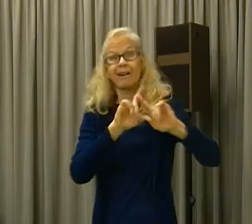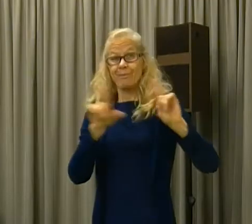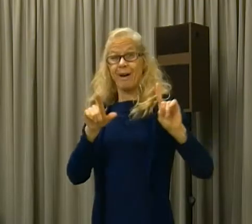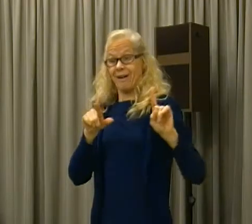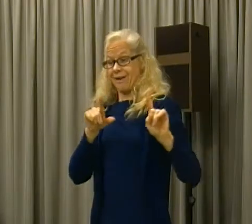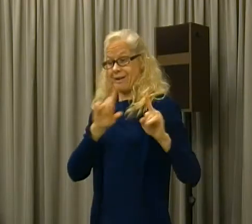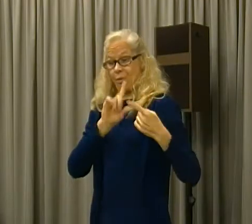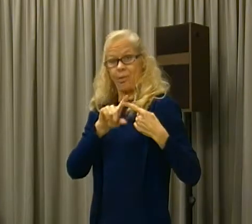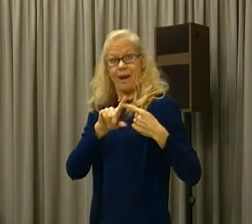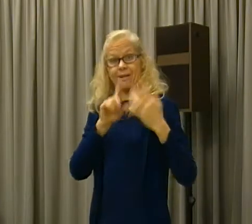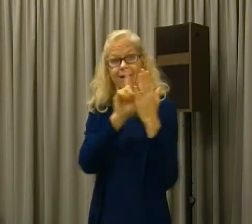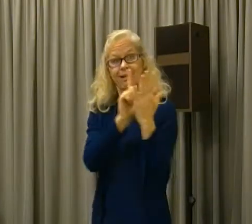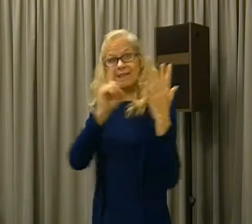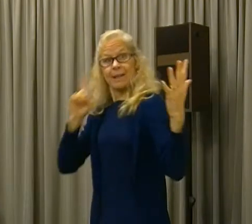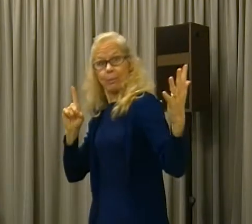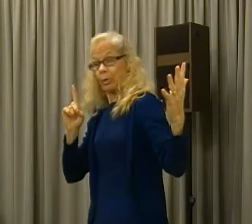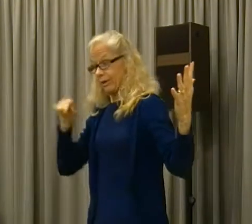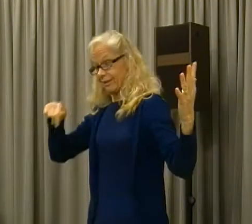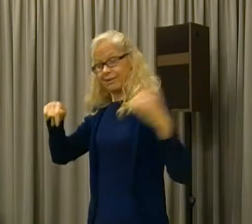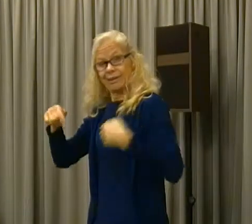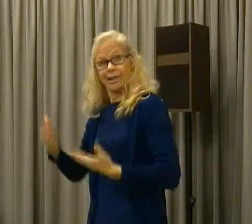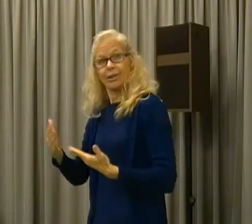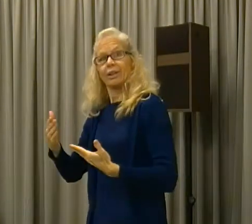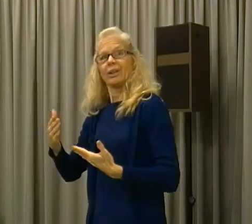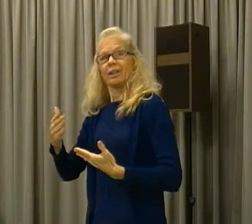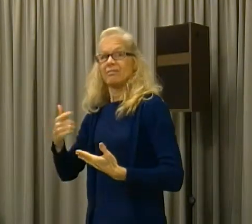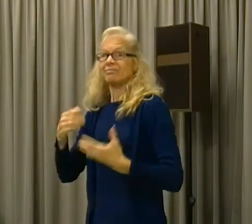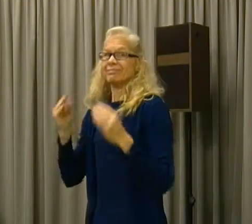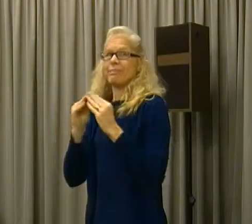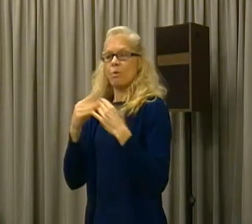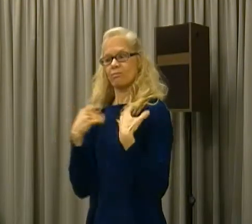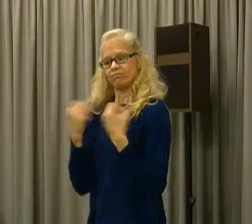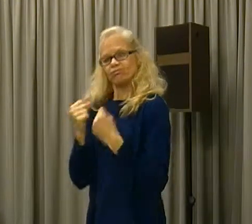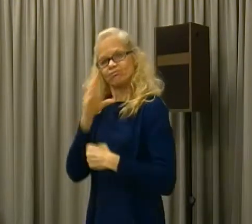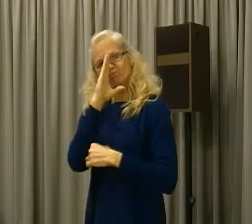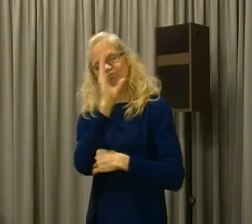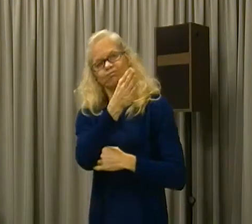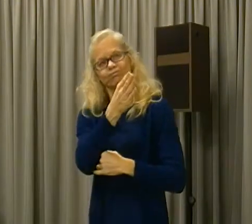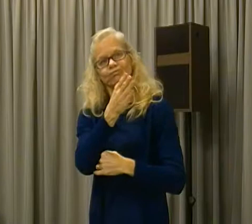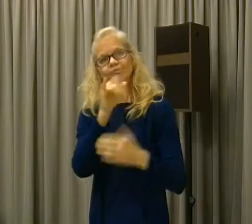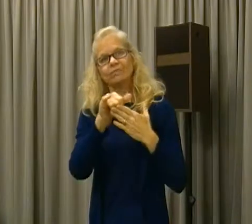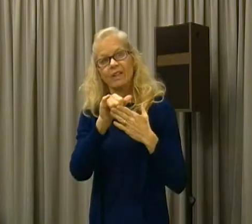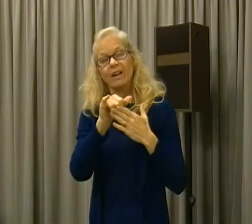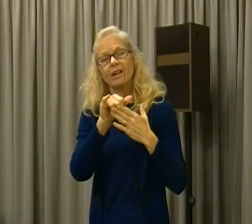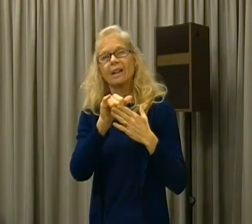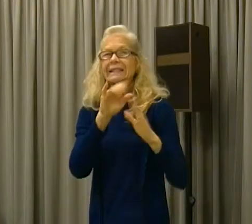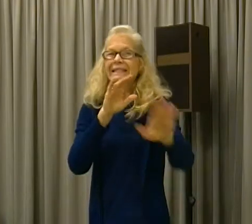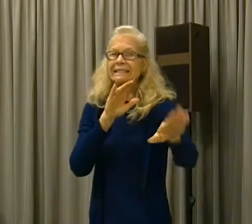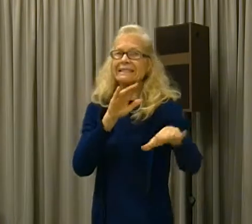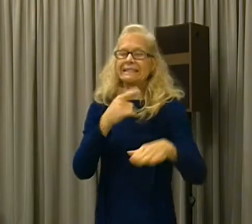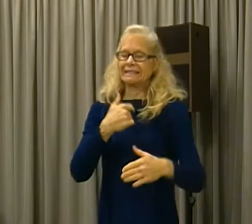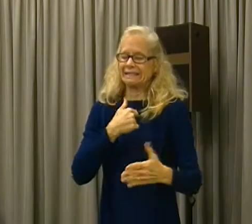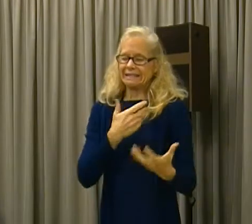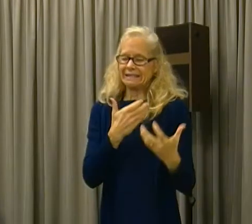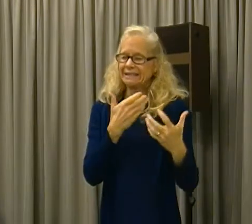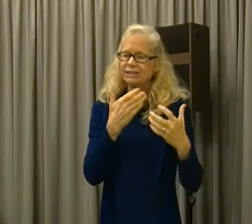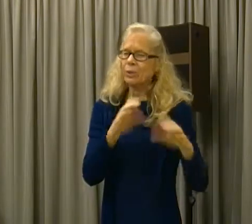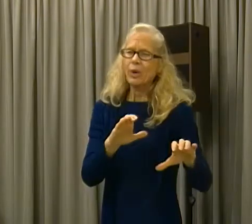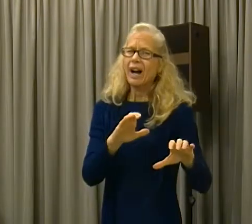against some, which think of us as if we walked according to the flesh. For though we walk in the flesh, we do